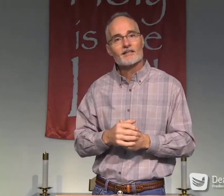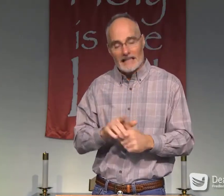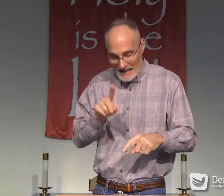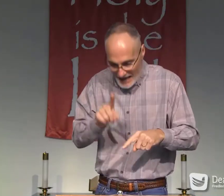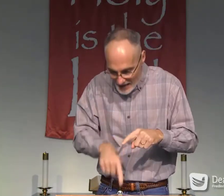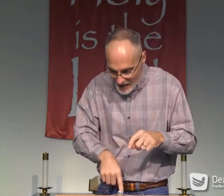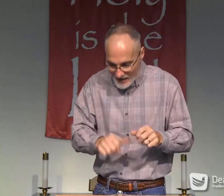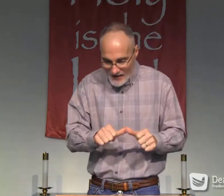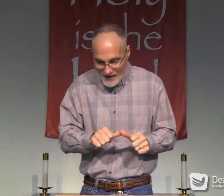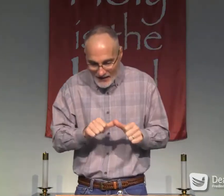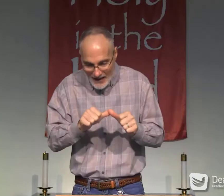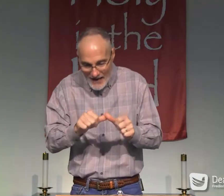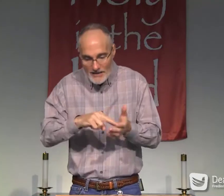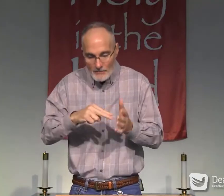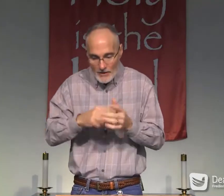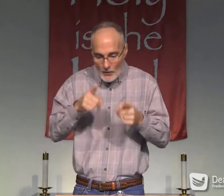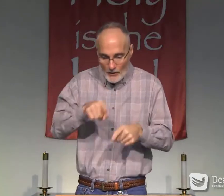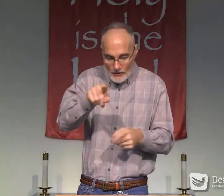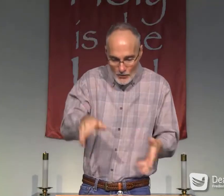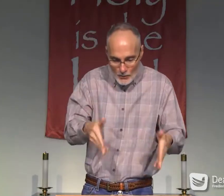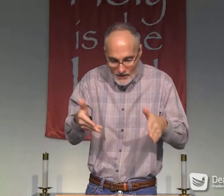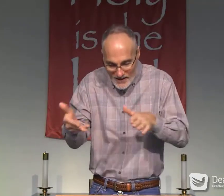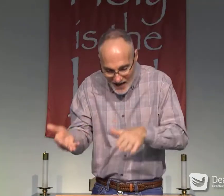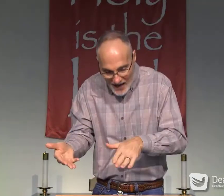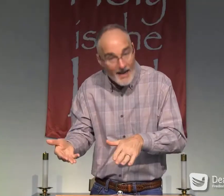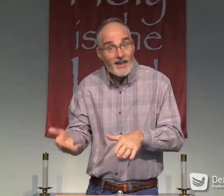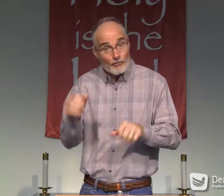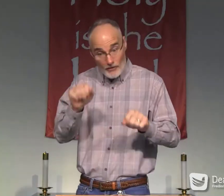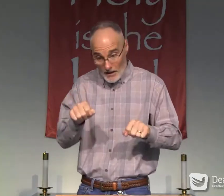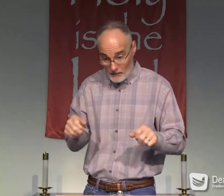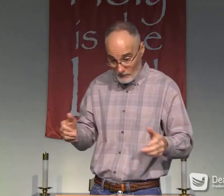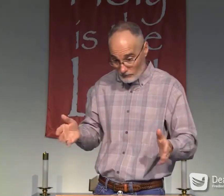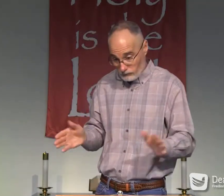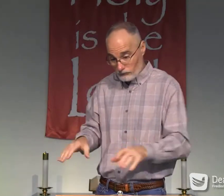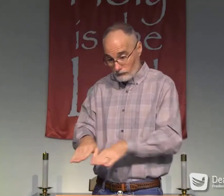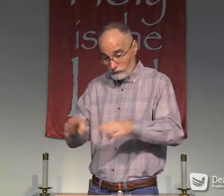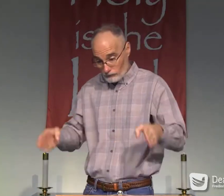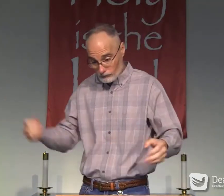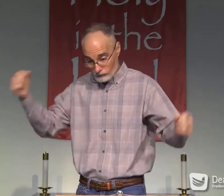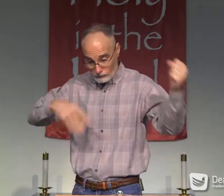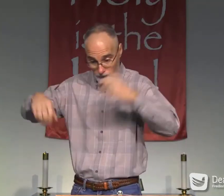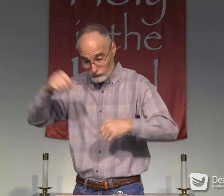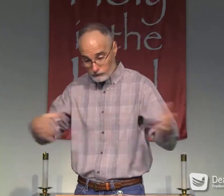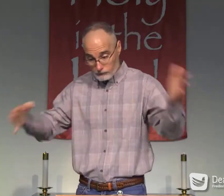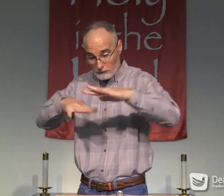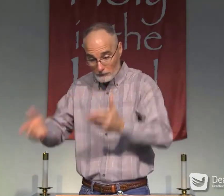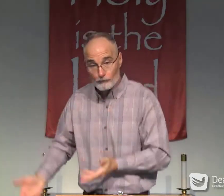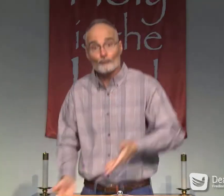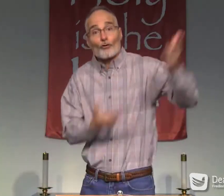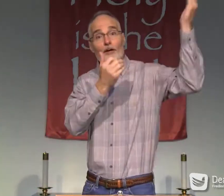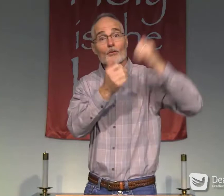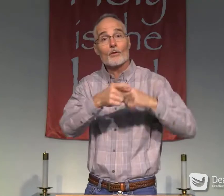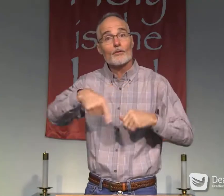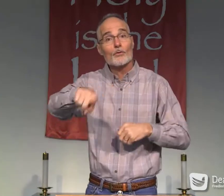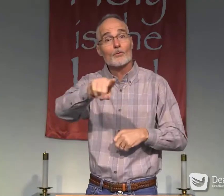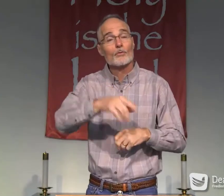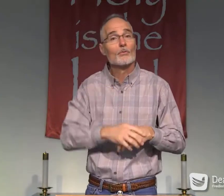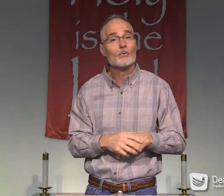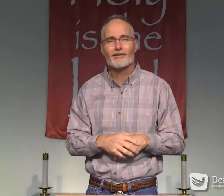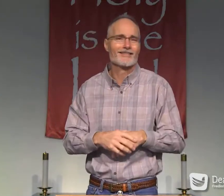that treasure will not last. It cannot last. Meaning when you die, you can't package it up and bring it with